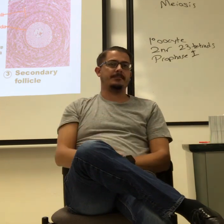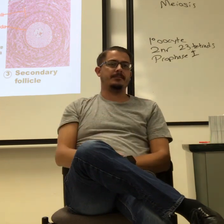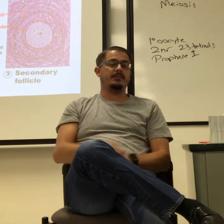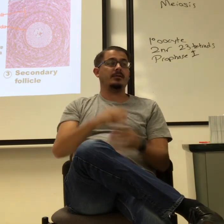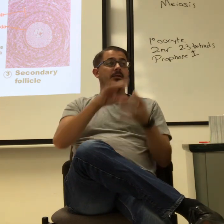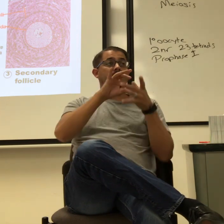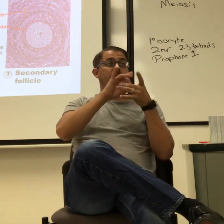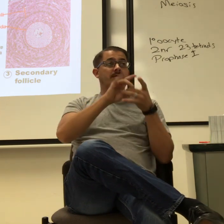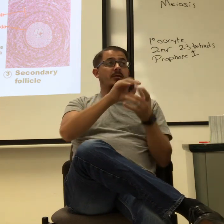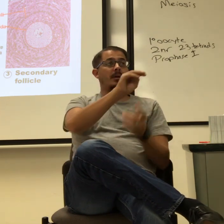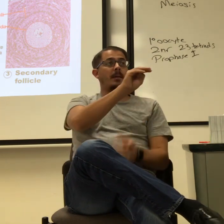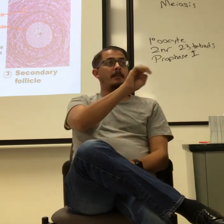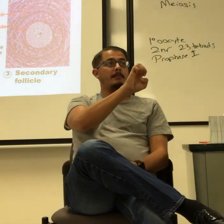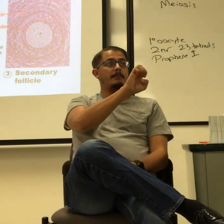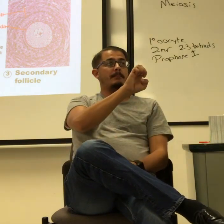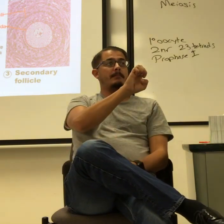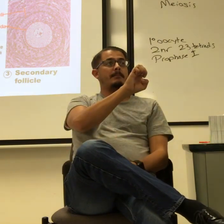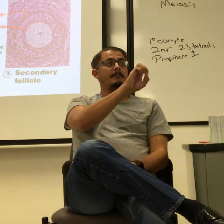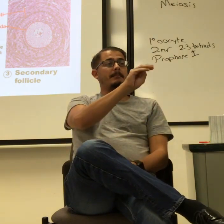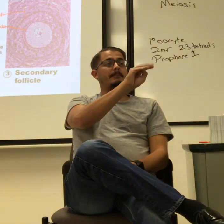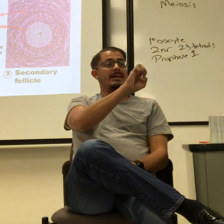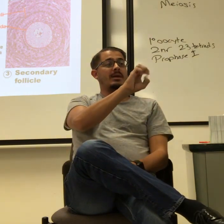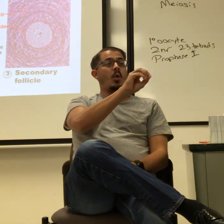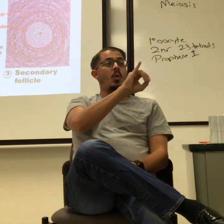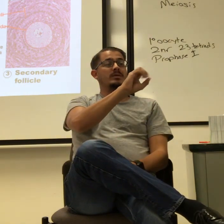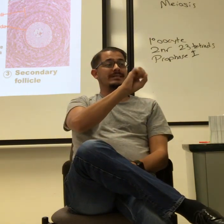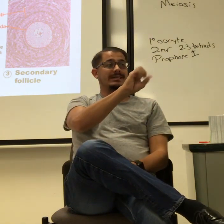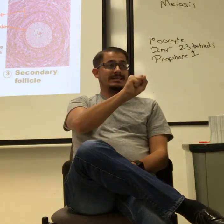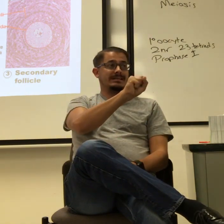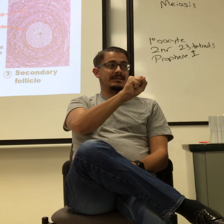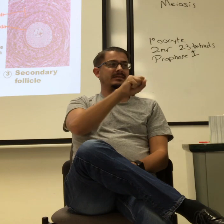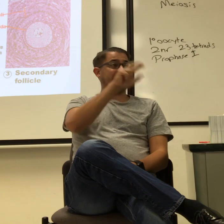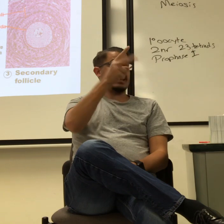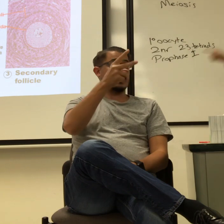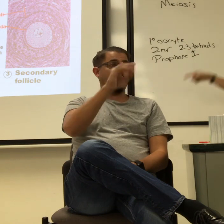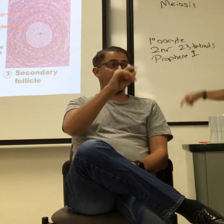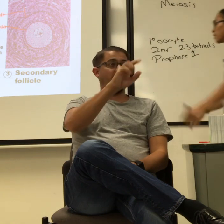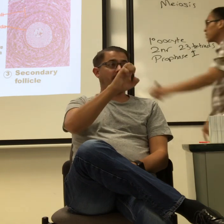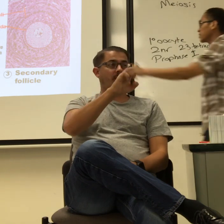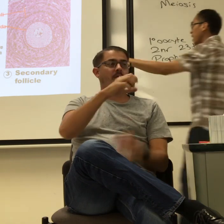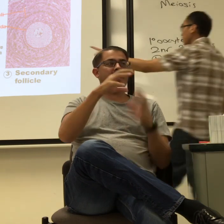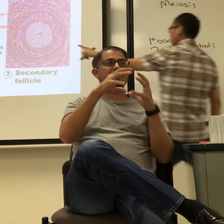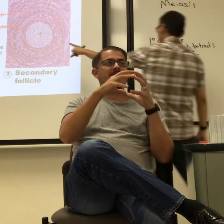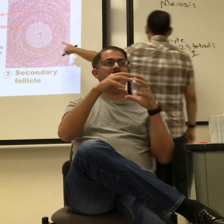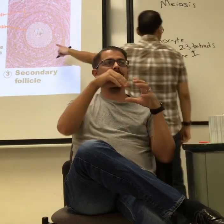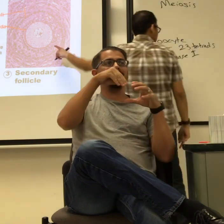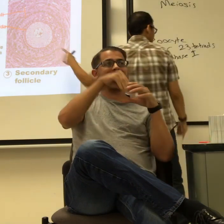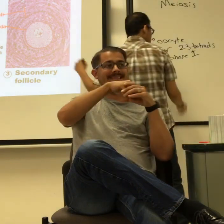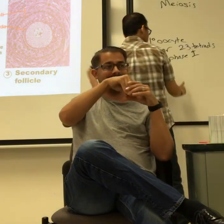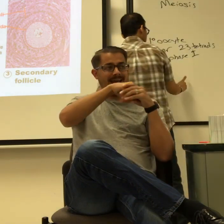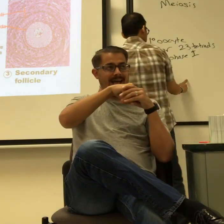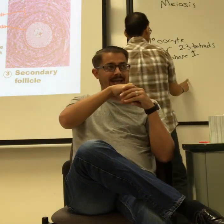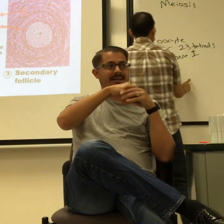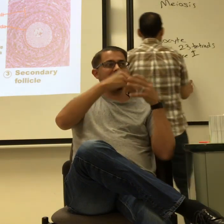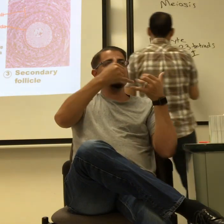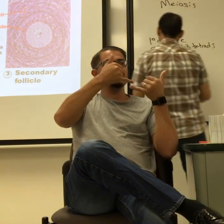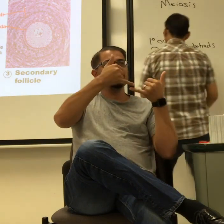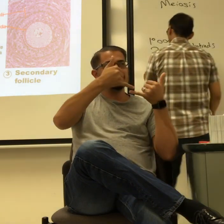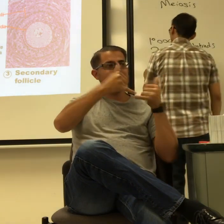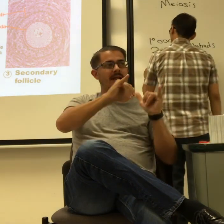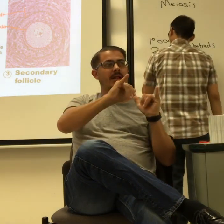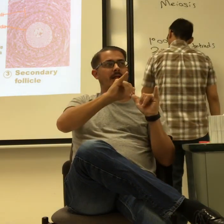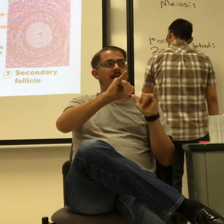of meiosis, we still call it, even though it's a secondary follicle, the cell inside of it is still